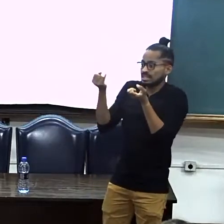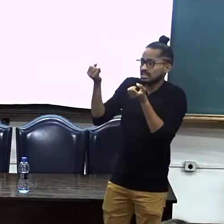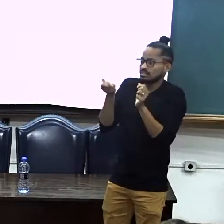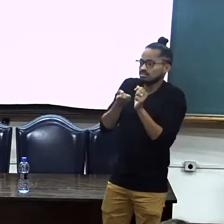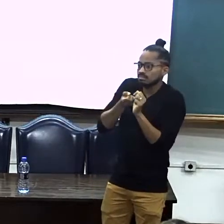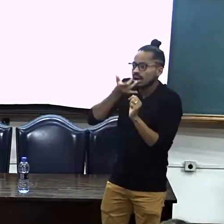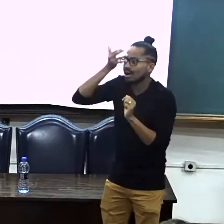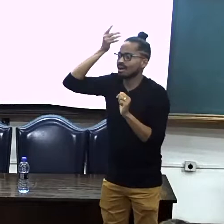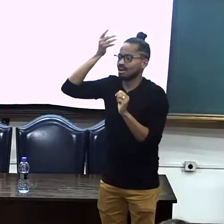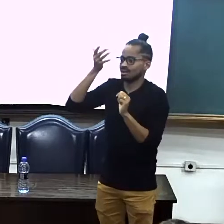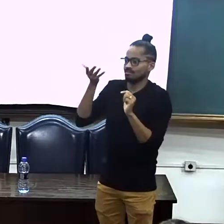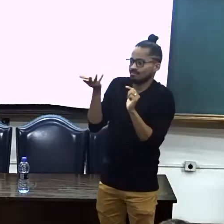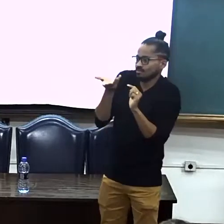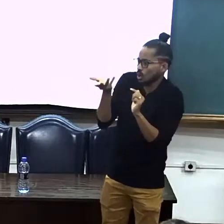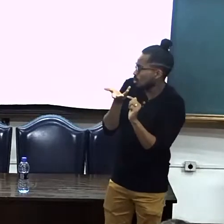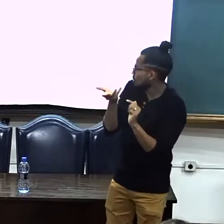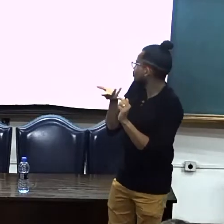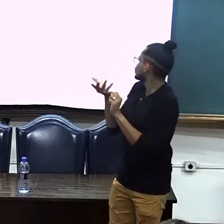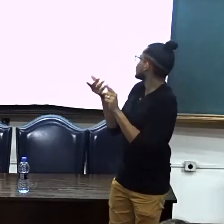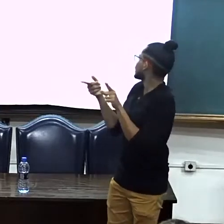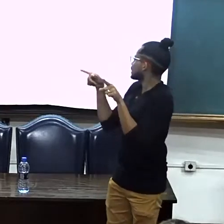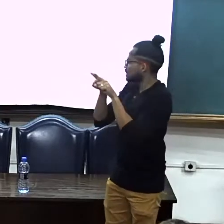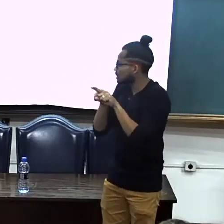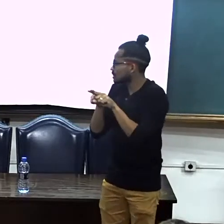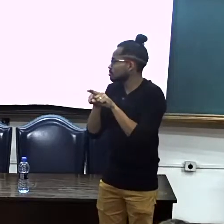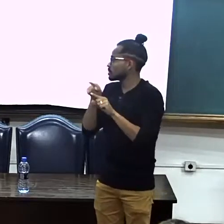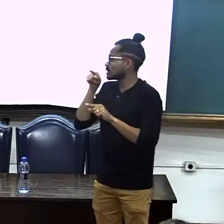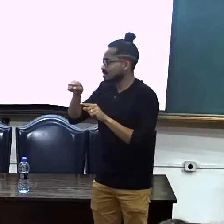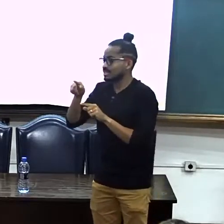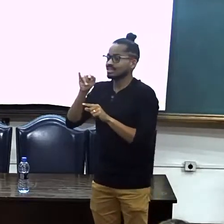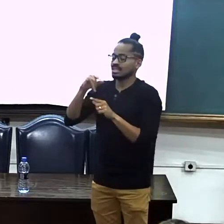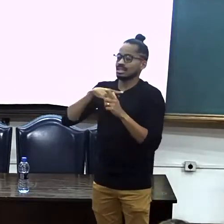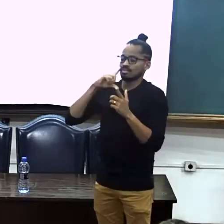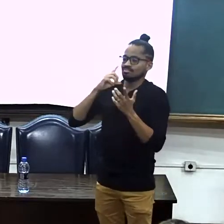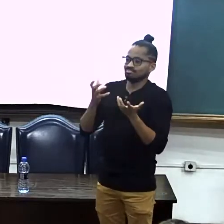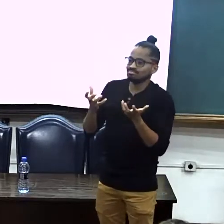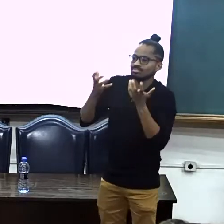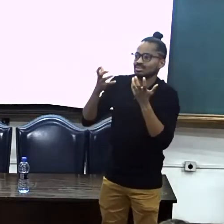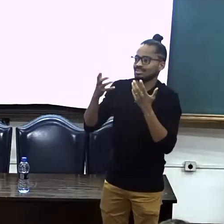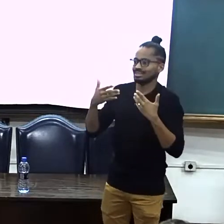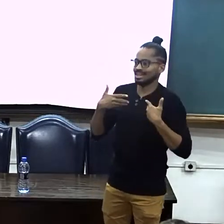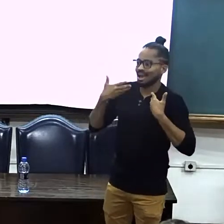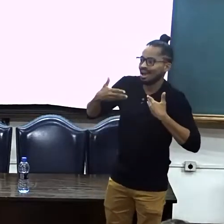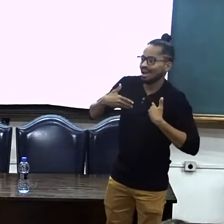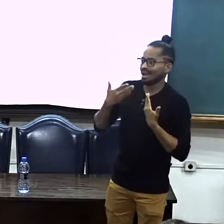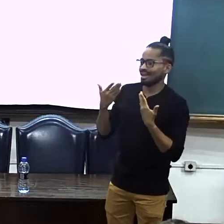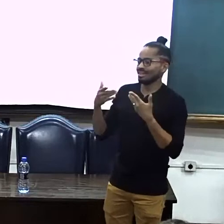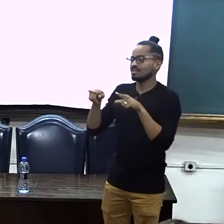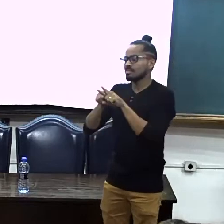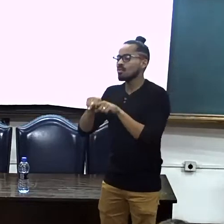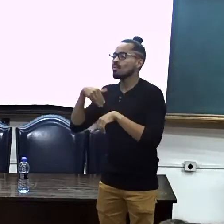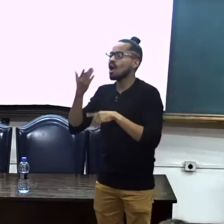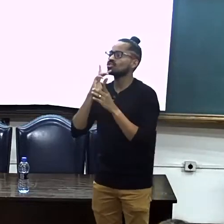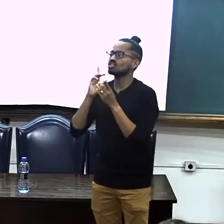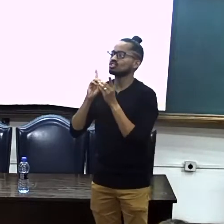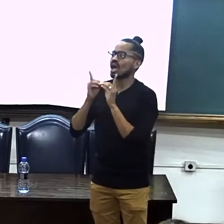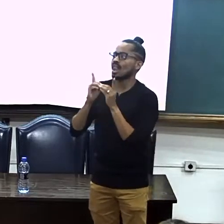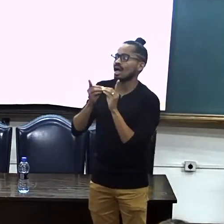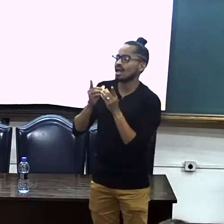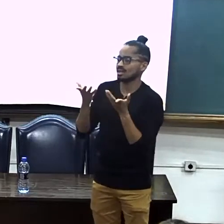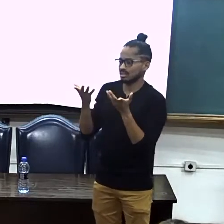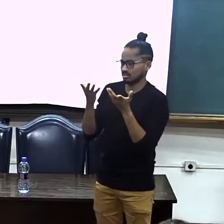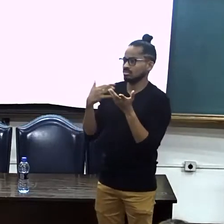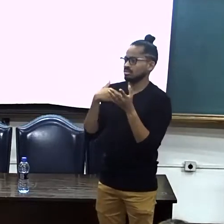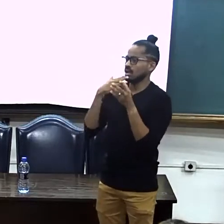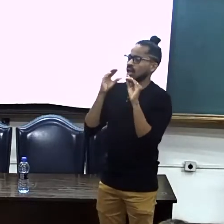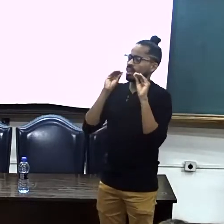about formality, about excitement, the dialect, and the speaker. So